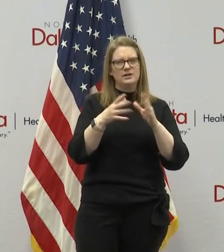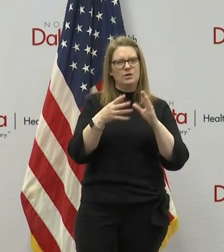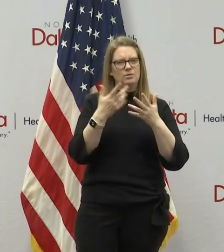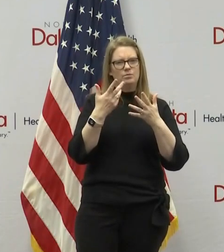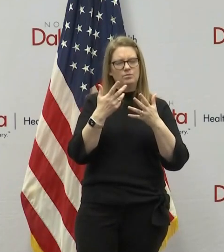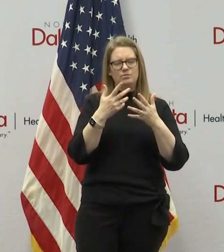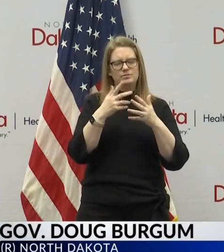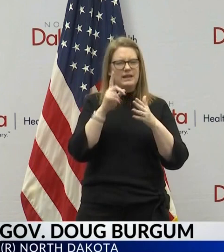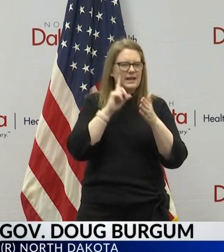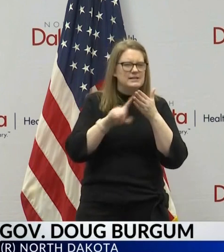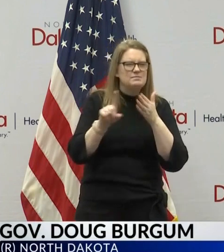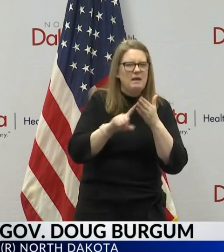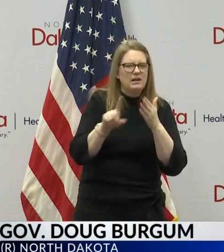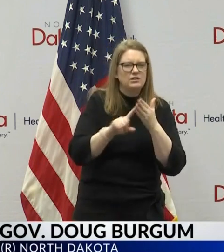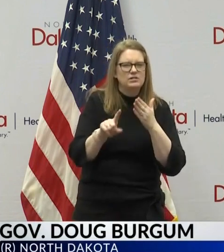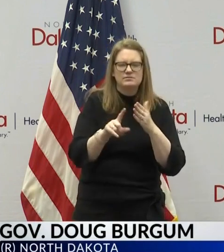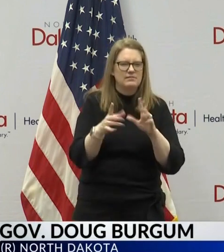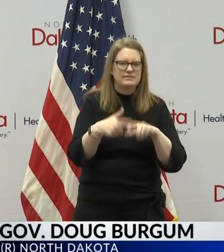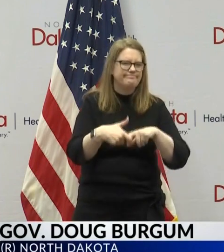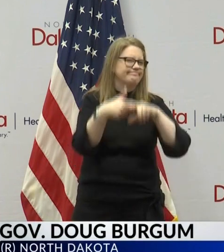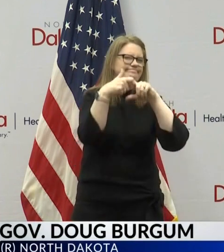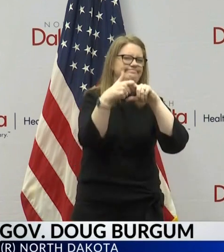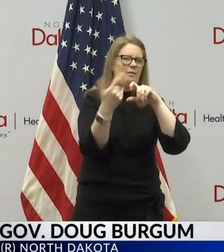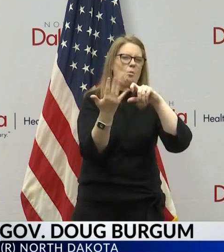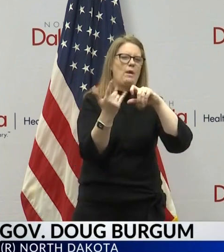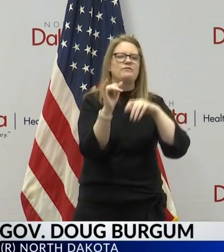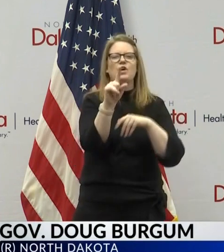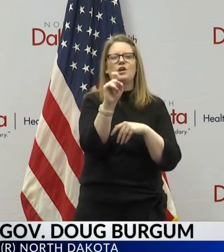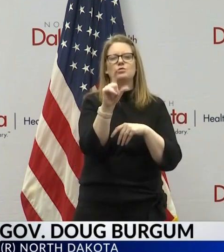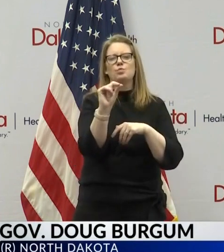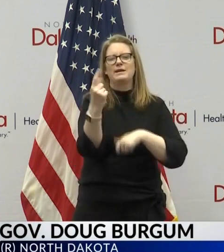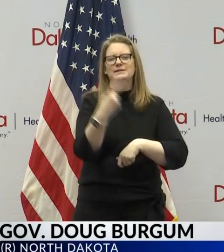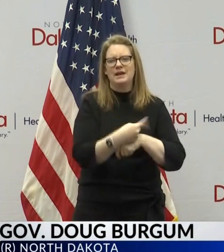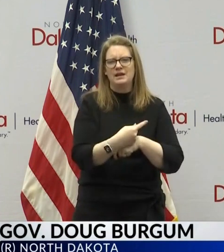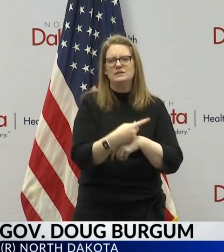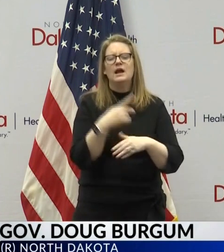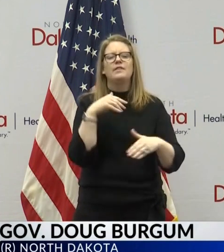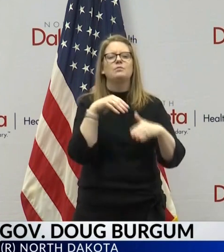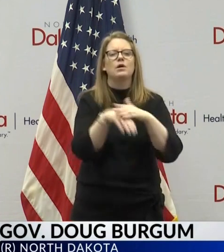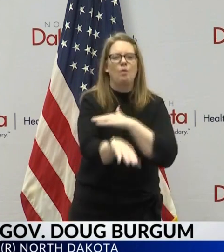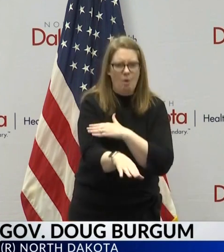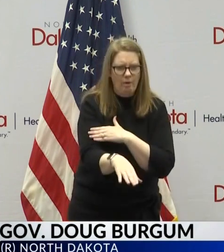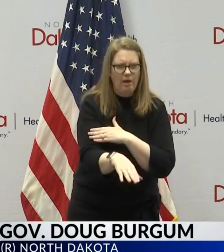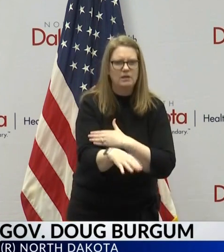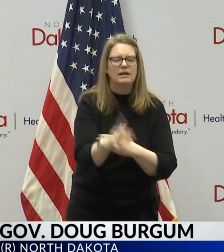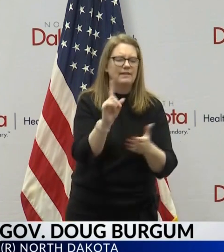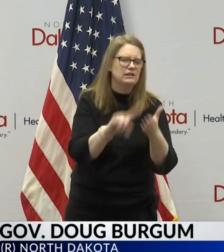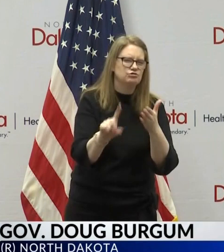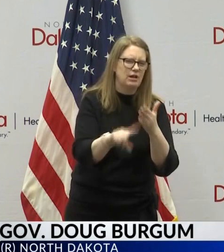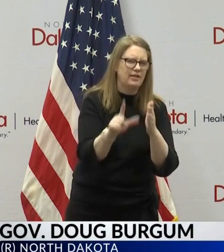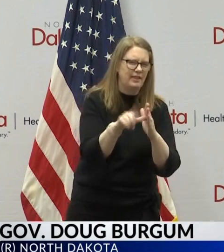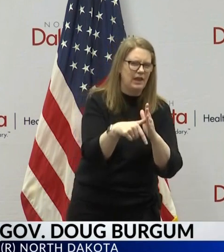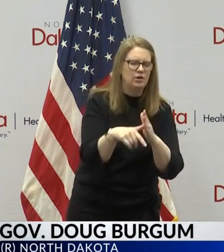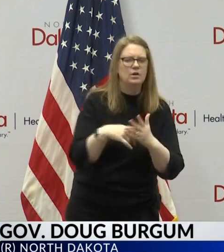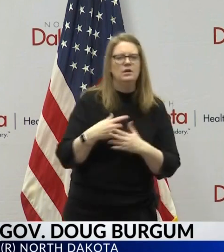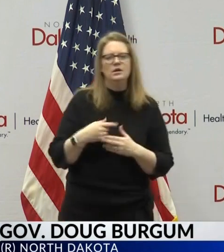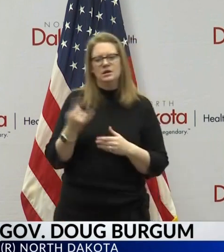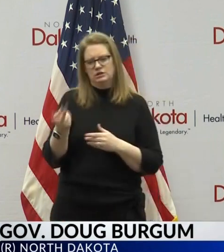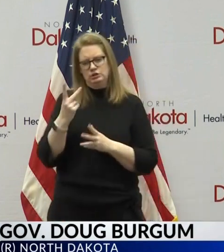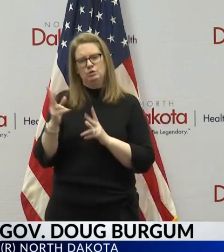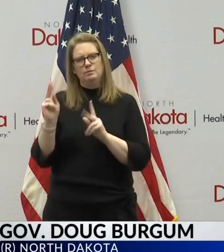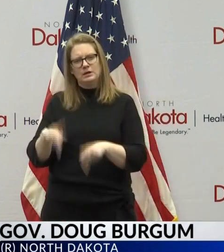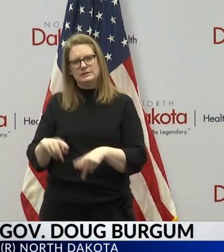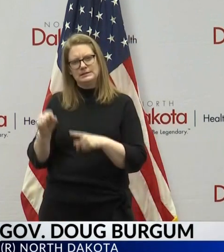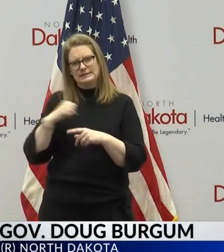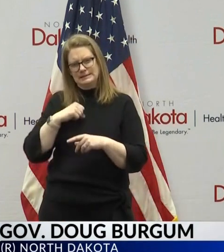to send inspectors out to do on-site visits, and allows for two-person staffing with the required training.